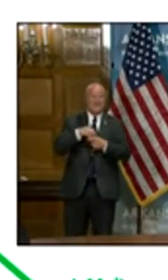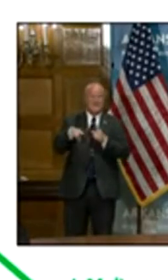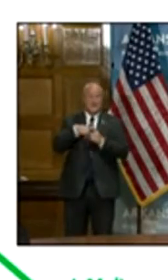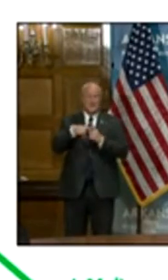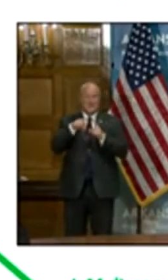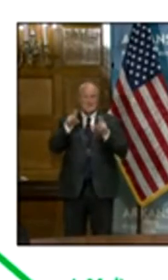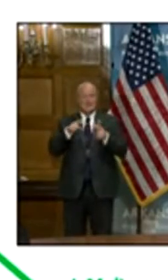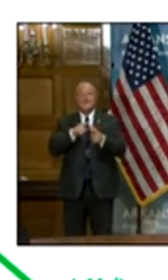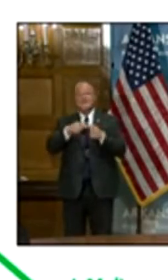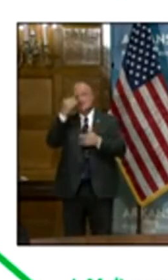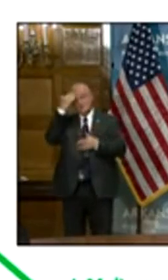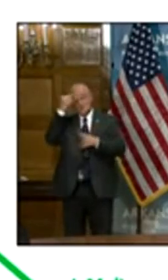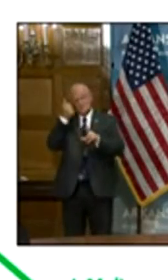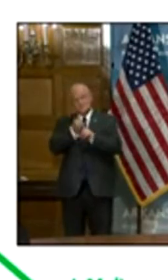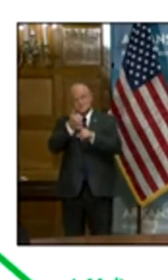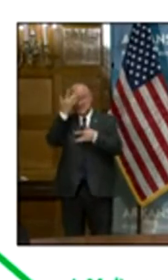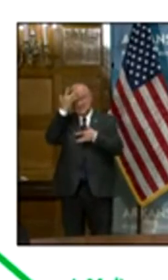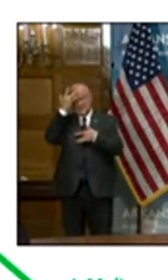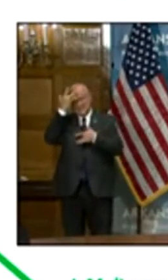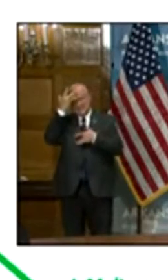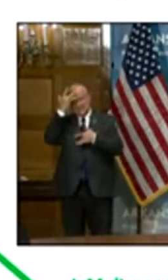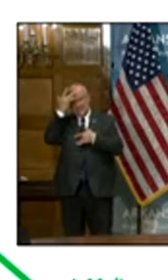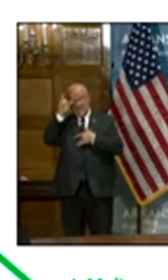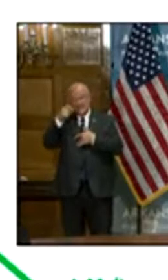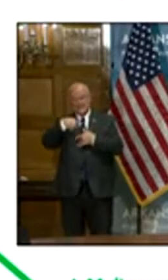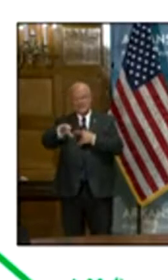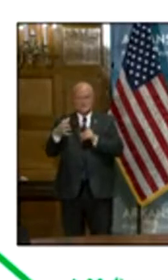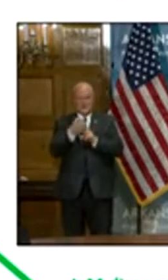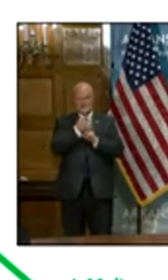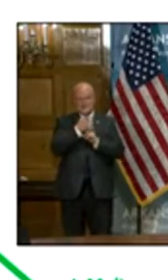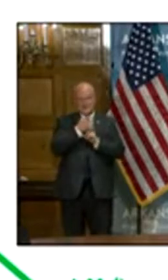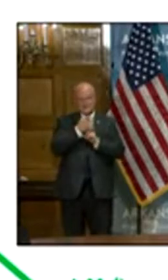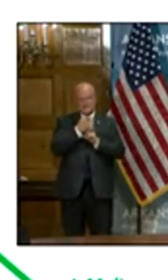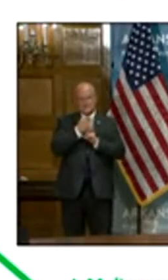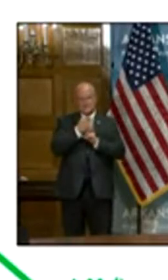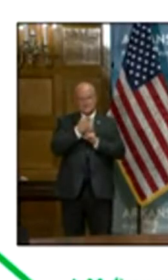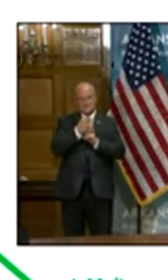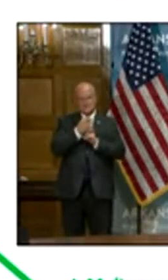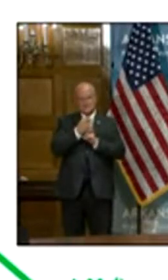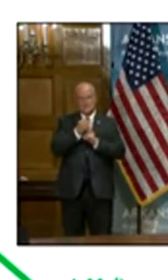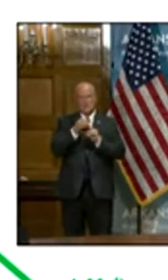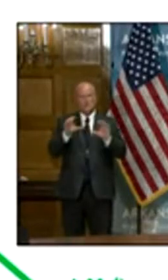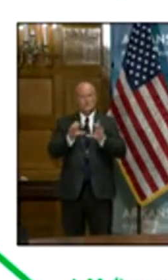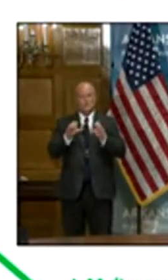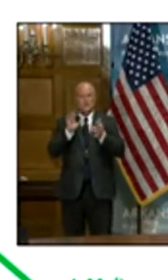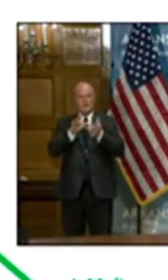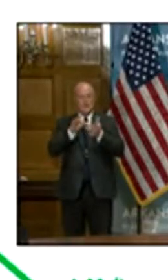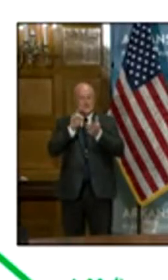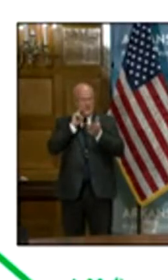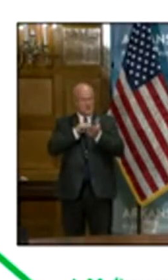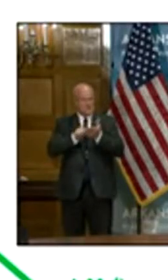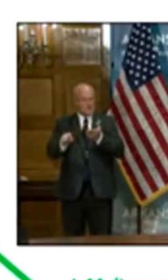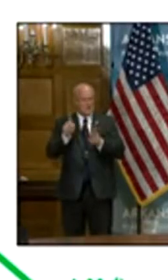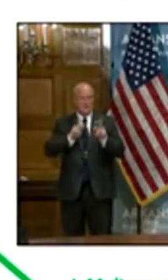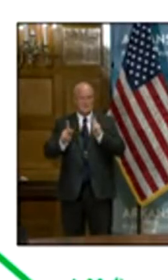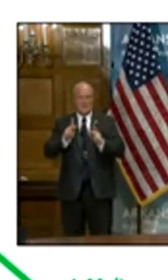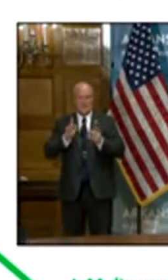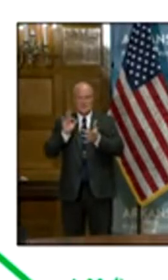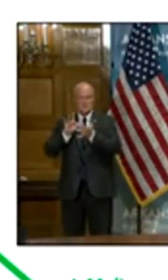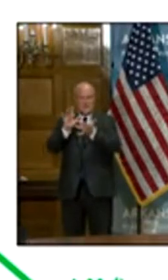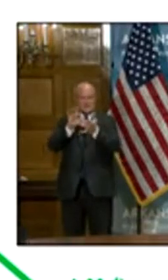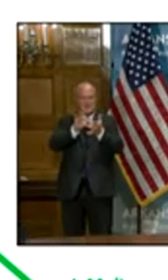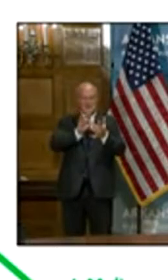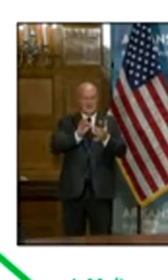positive test, then you know they're infected, and they need to go into isolation, and we need to do a contact tracing on the people they've